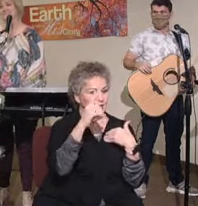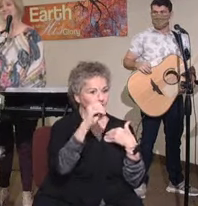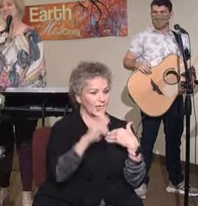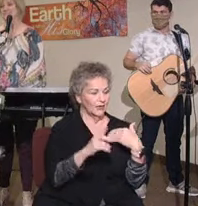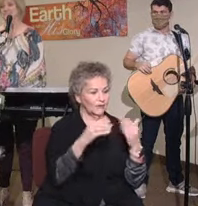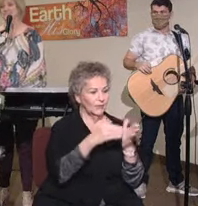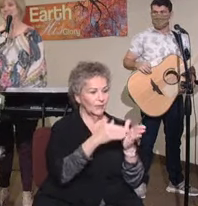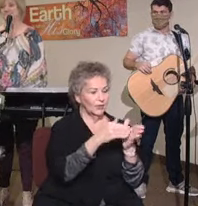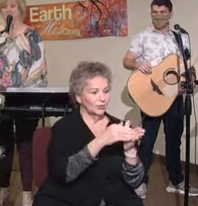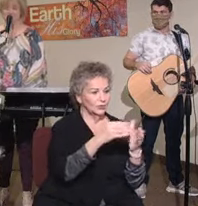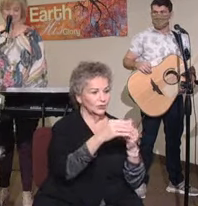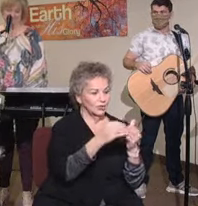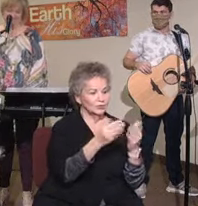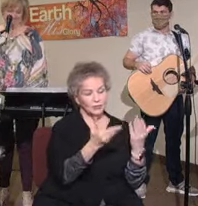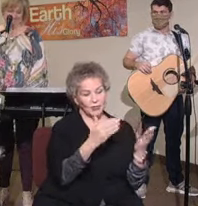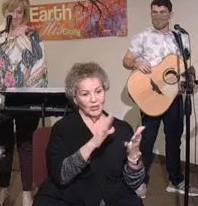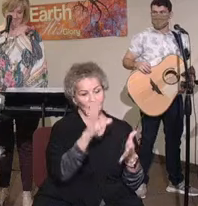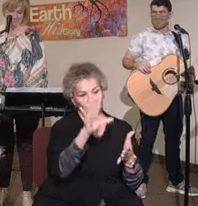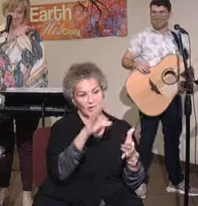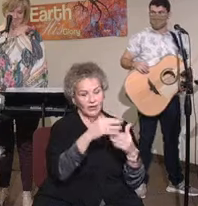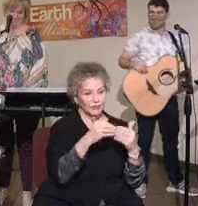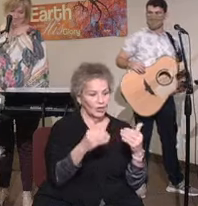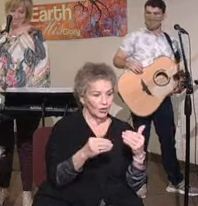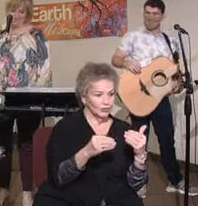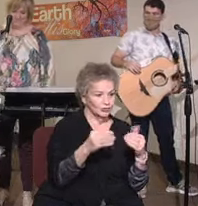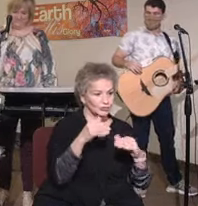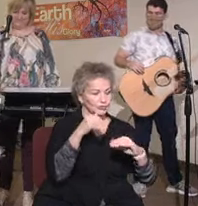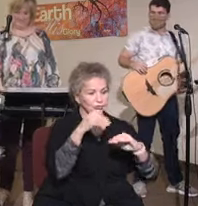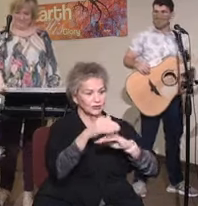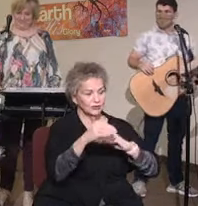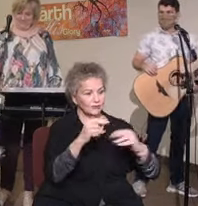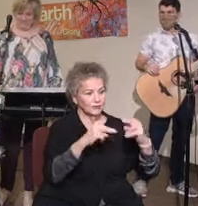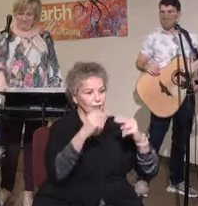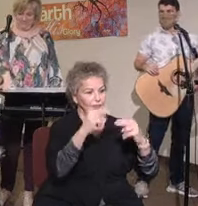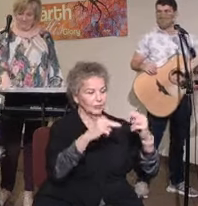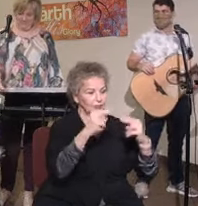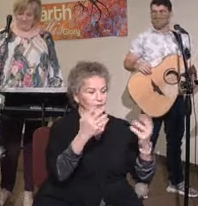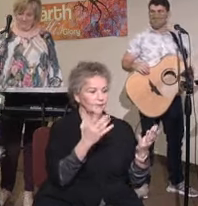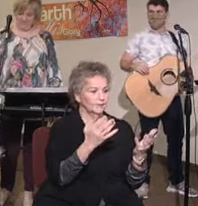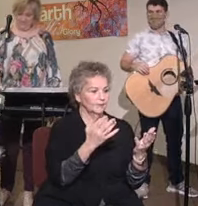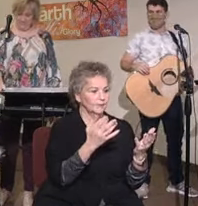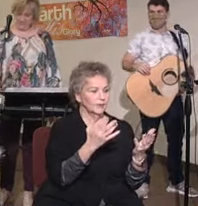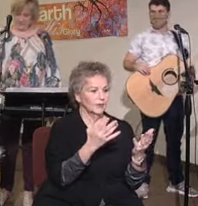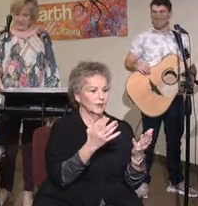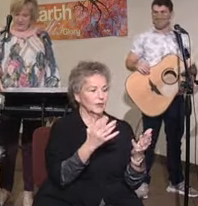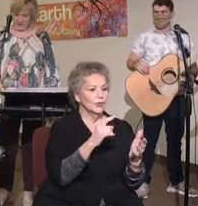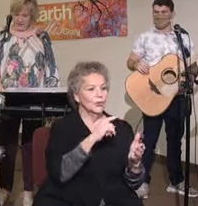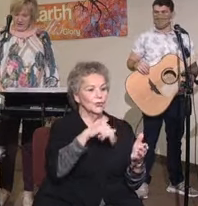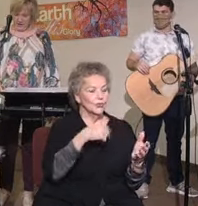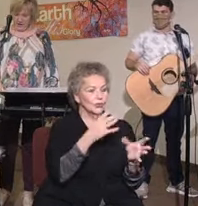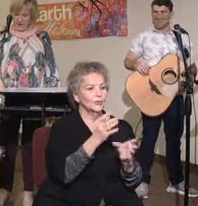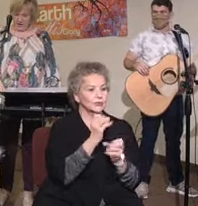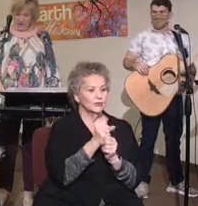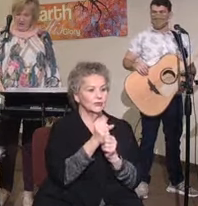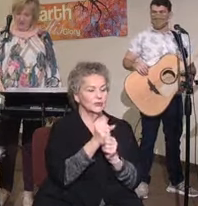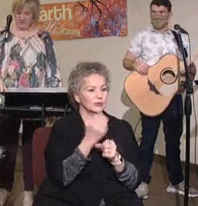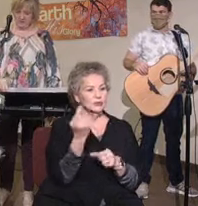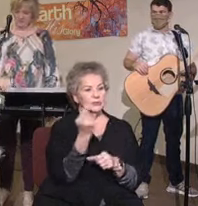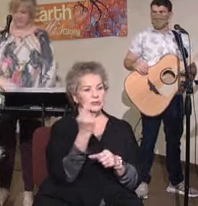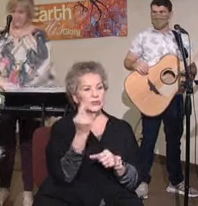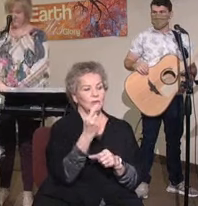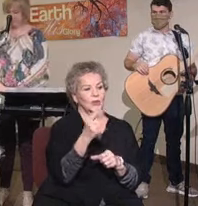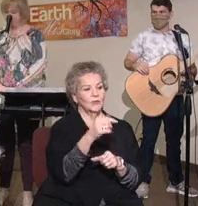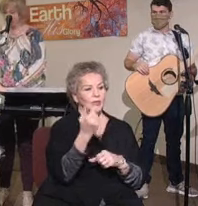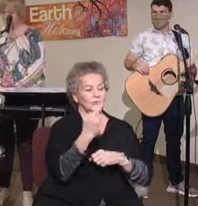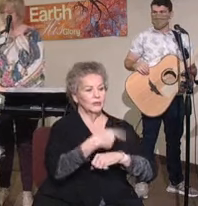Maybe it's $5. Maybe you could send to our building fund $5. Hey, we receive it. Someone the other day,